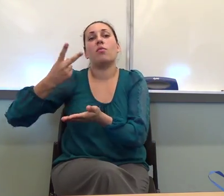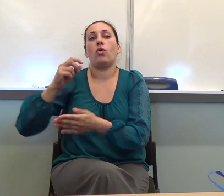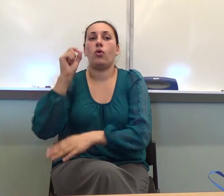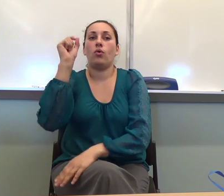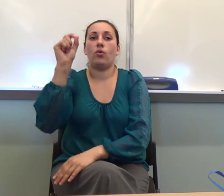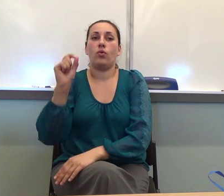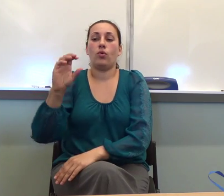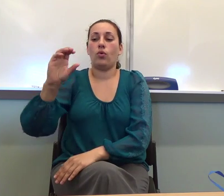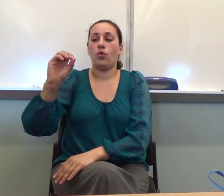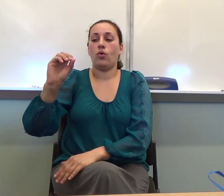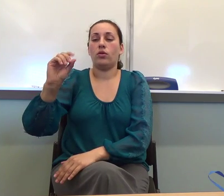fraction, 2:6.